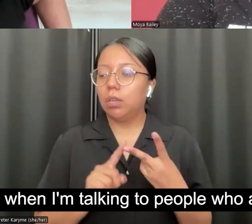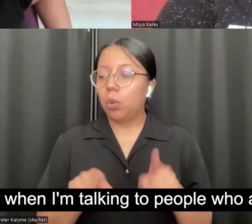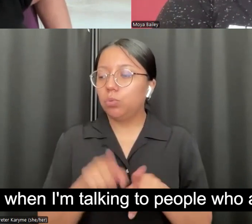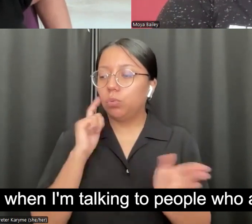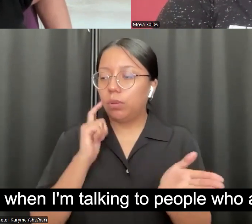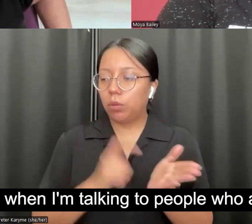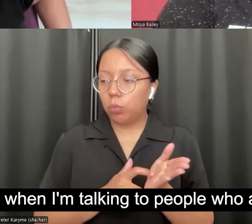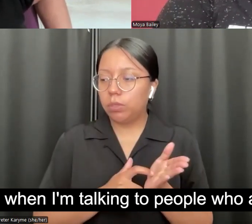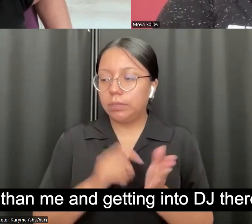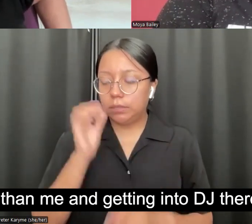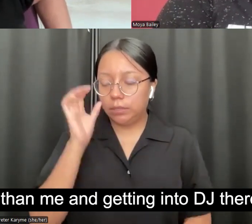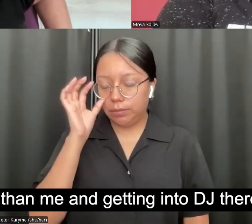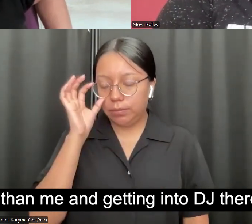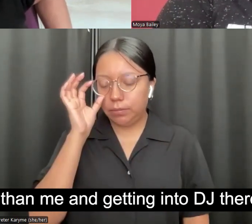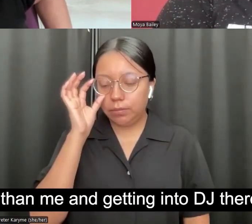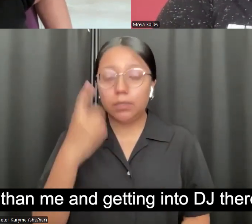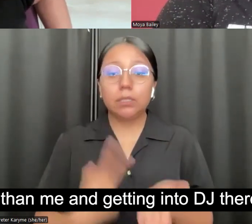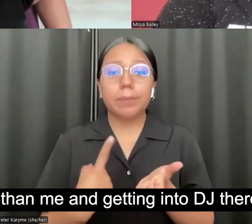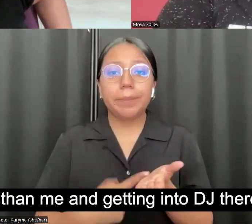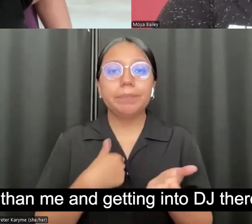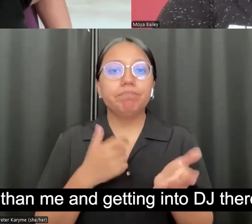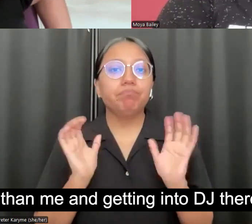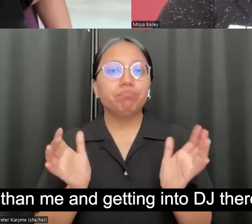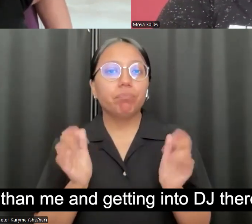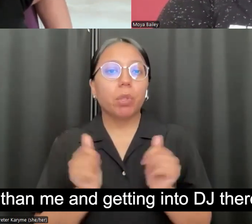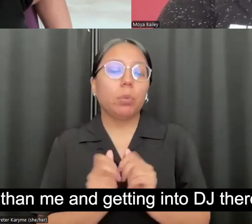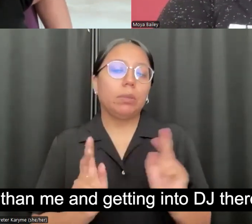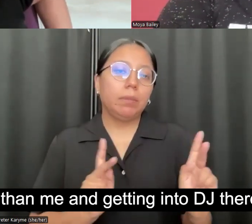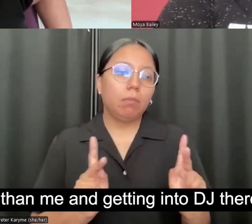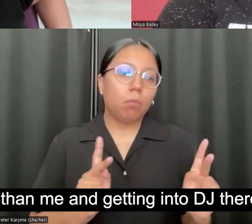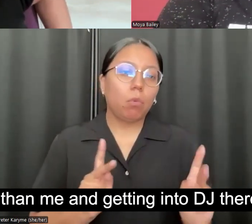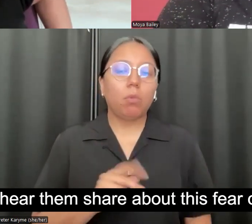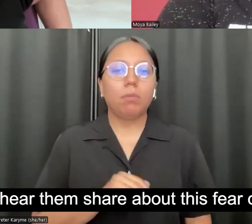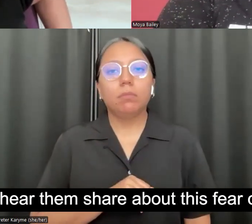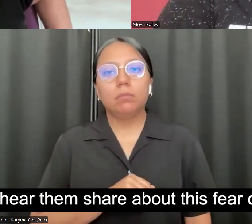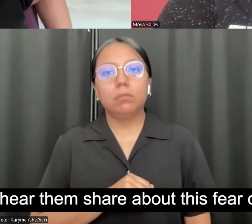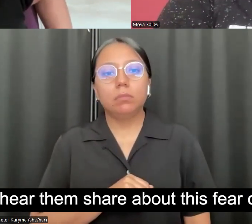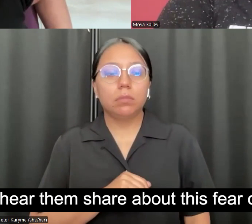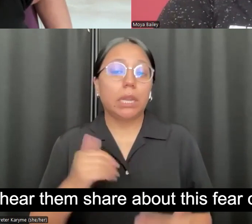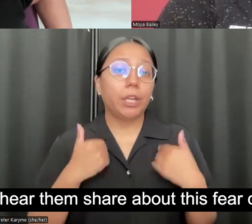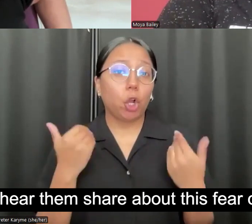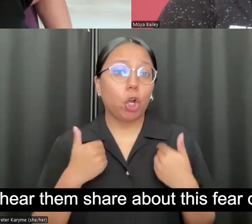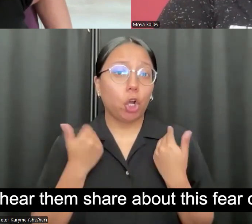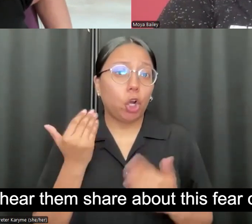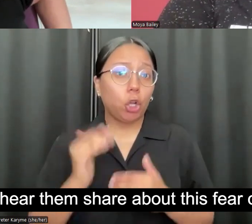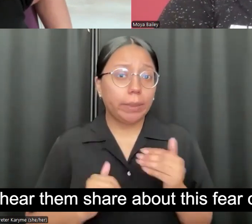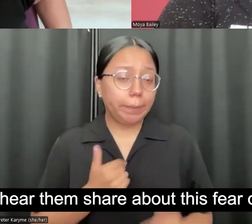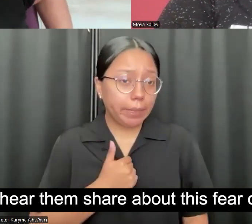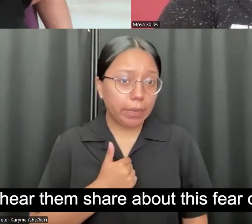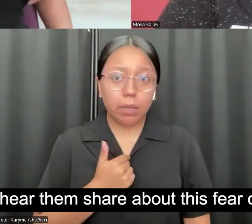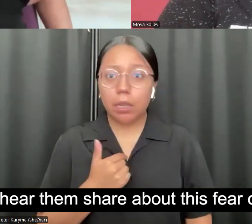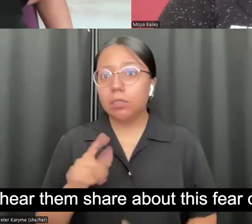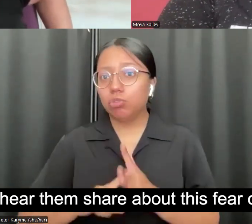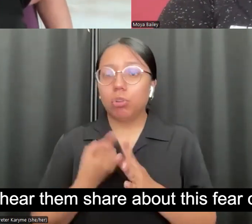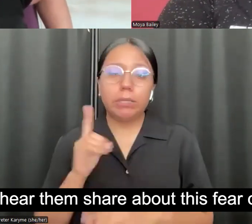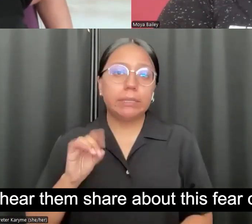sometimes when I'm talking to people who are, age-wise younger than me and getting into DJ, there's this, I